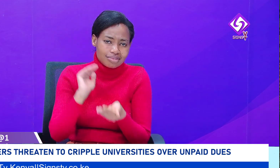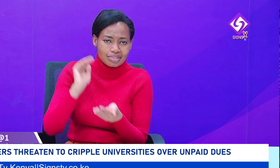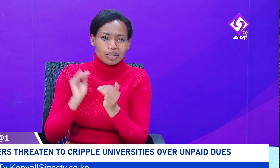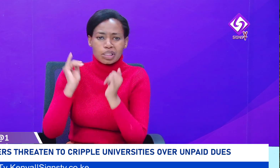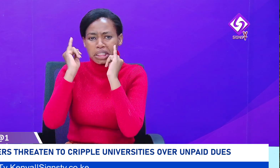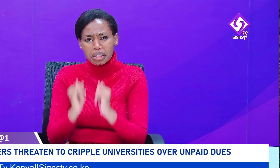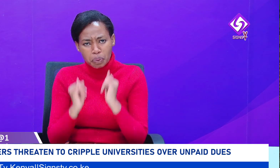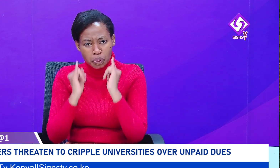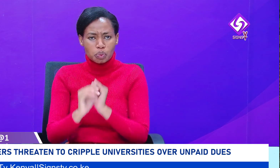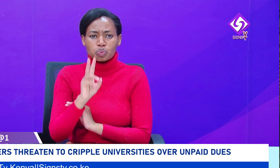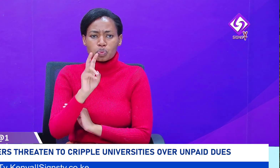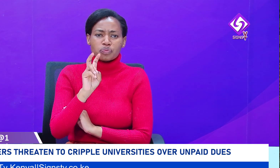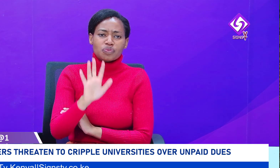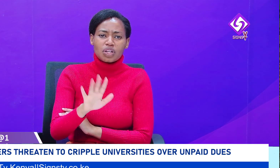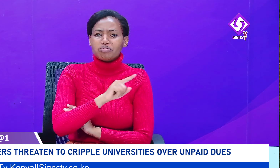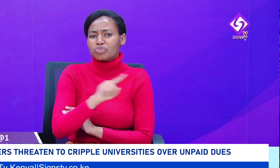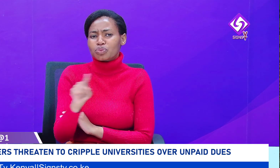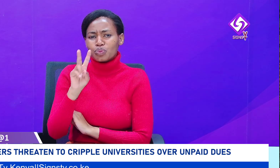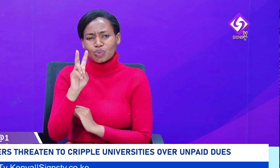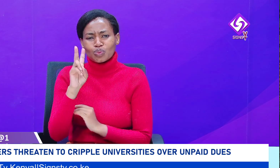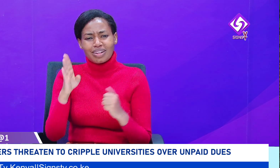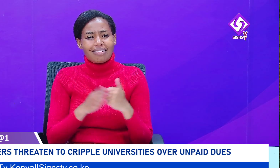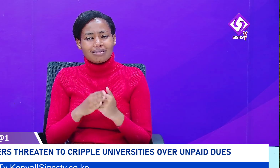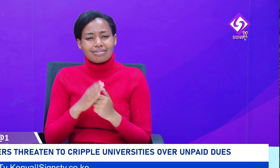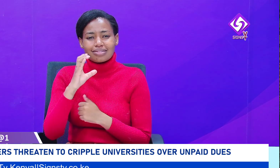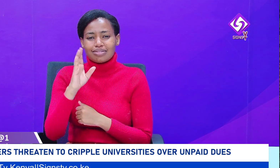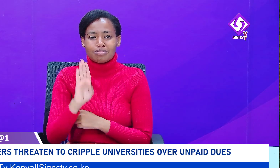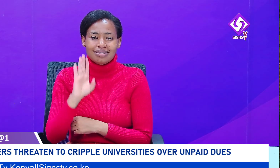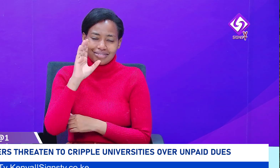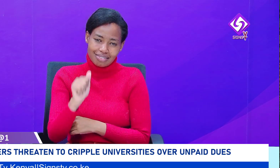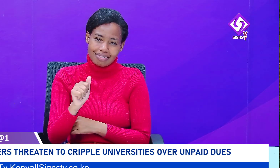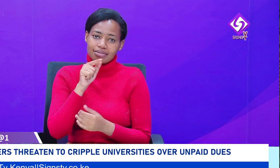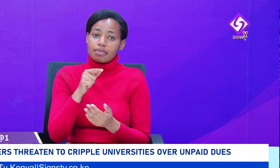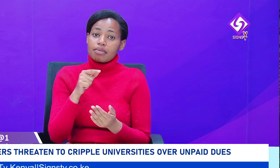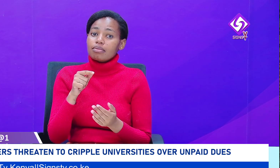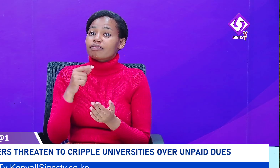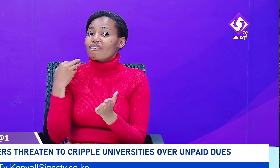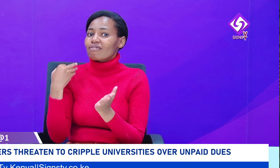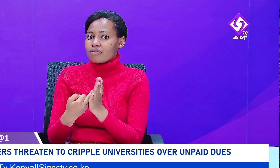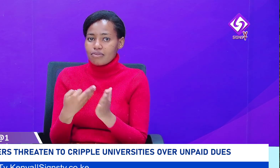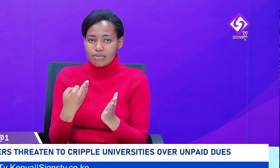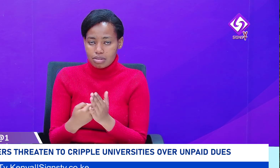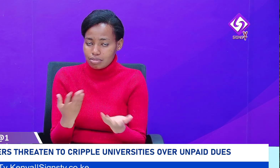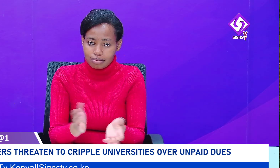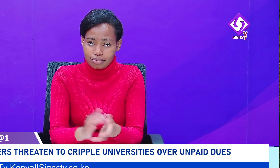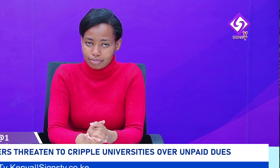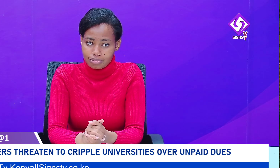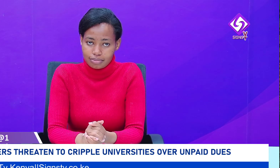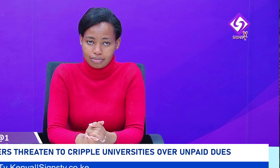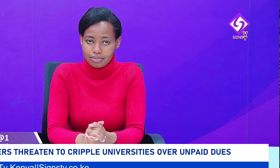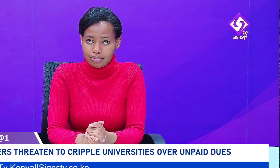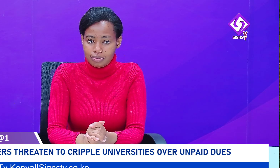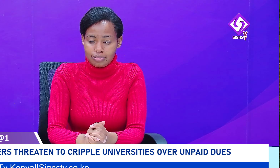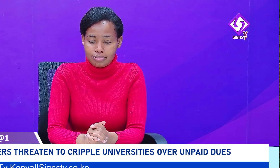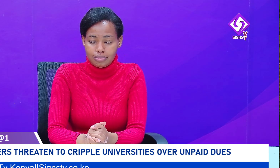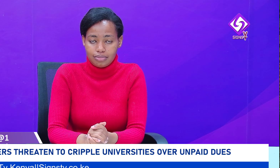called off until all arrears are paid and negotiations for the new 2025 to